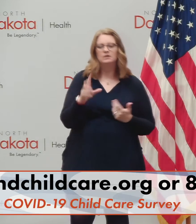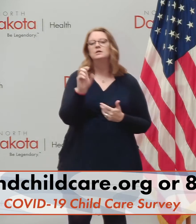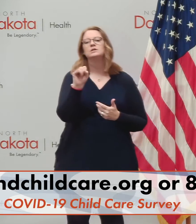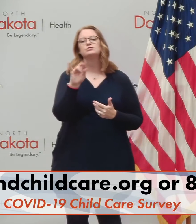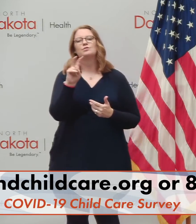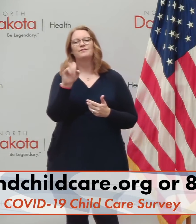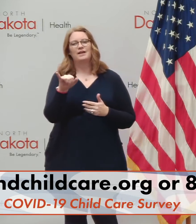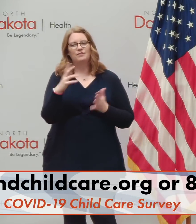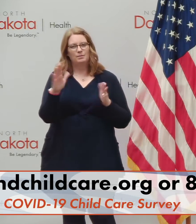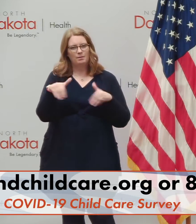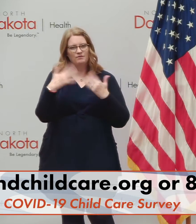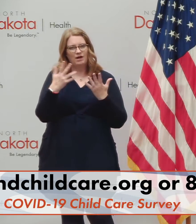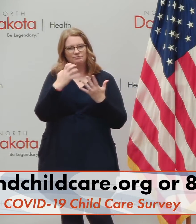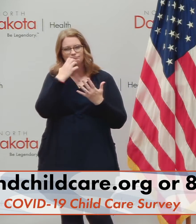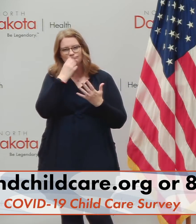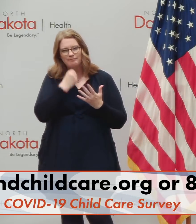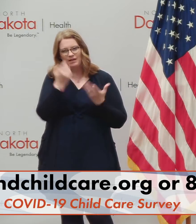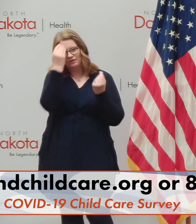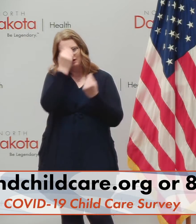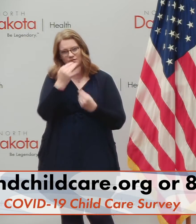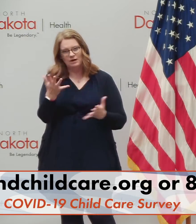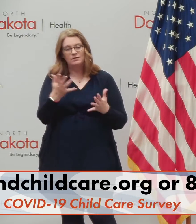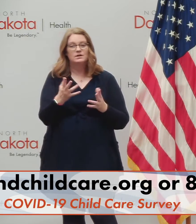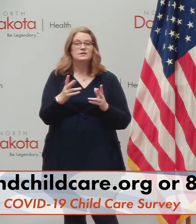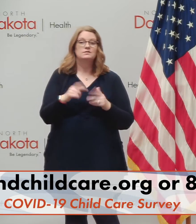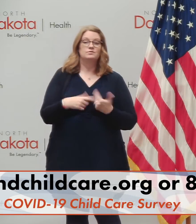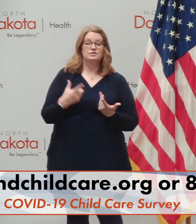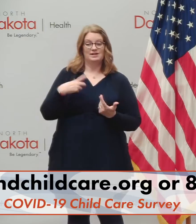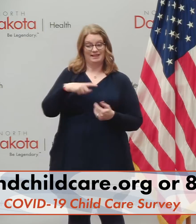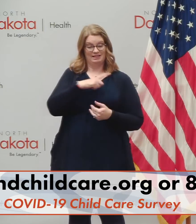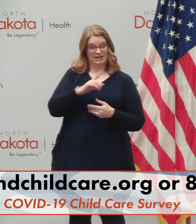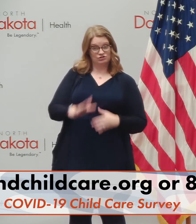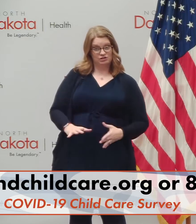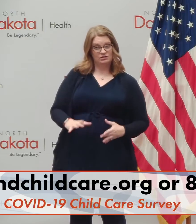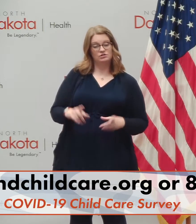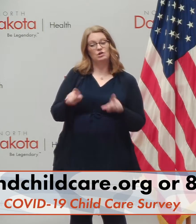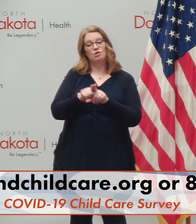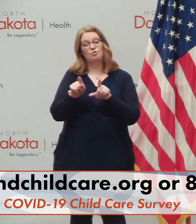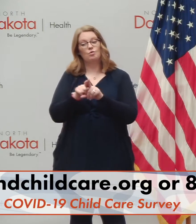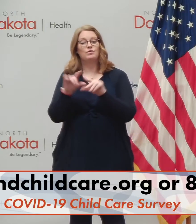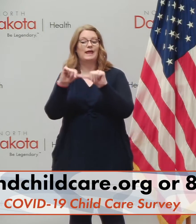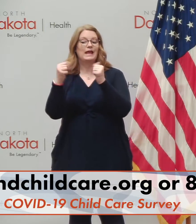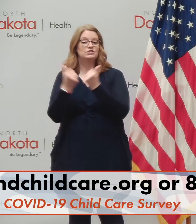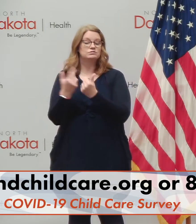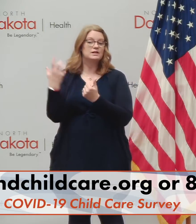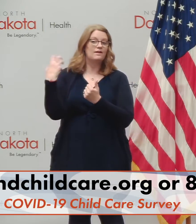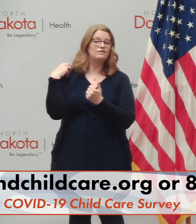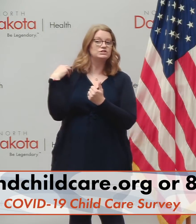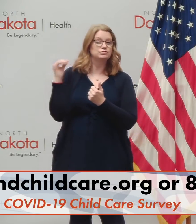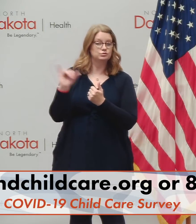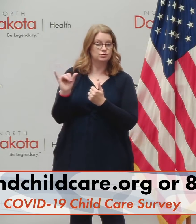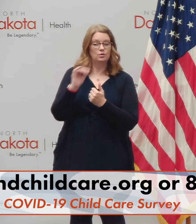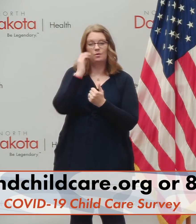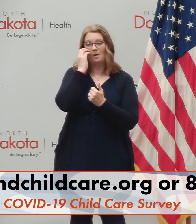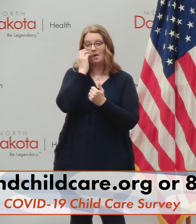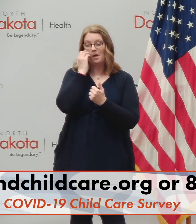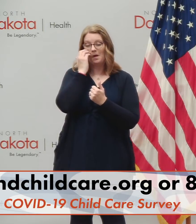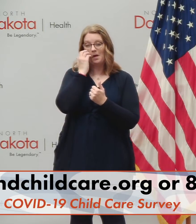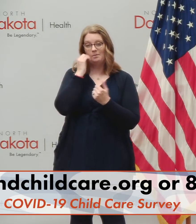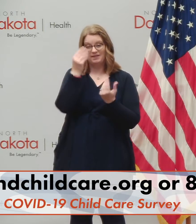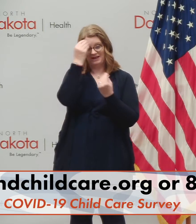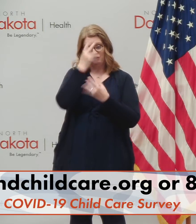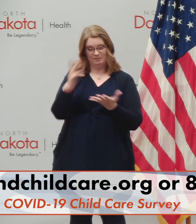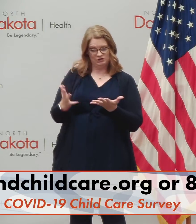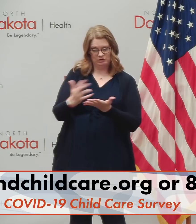provide valuable information to our lawmakers as they return and to agency officials going forward. It'll be shared with all the